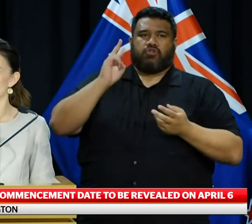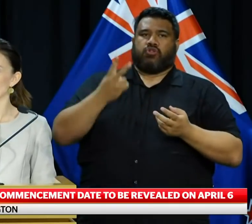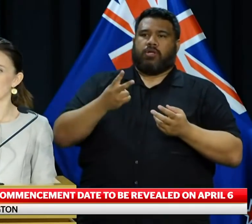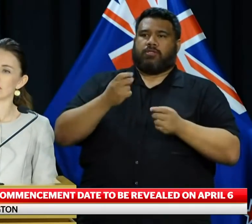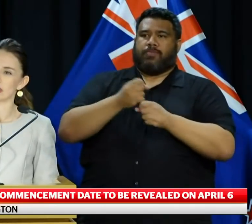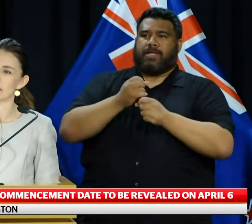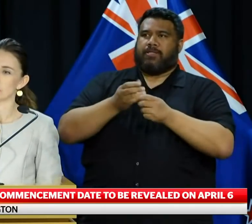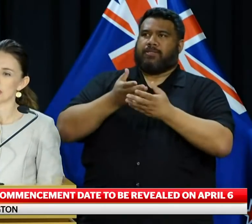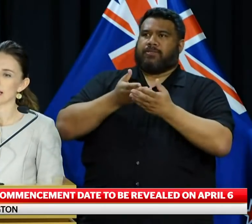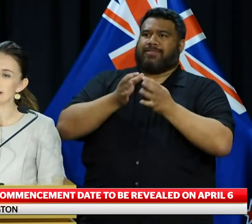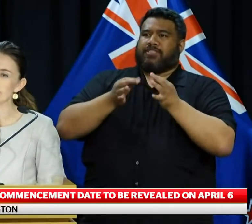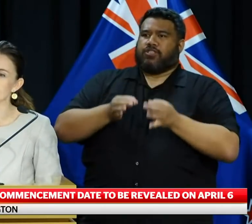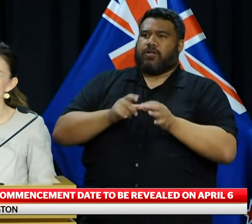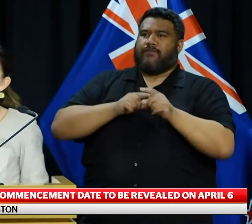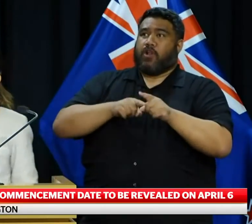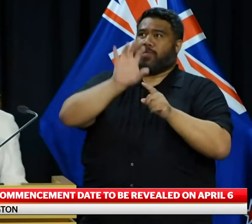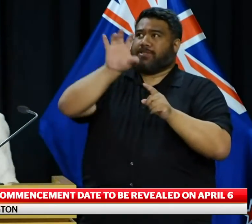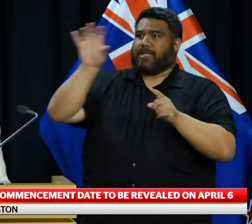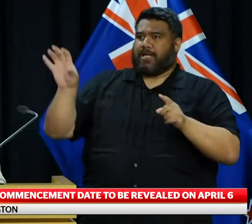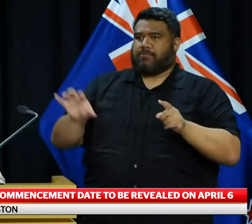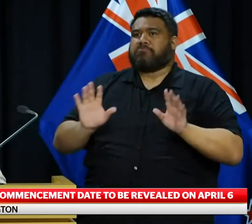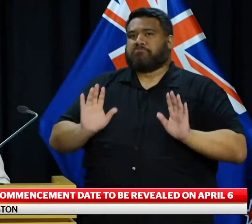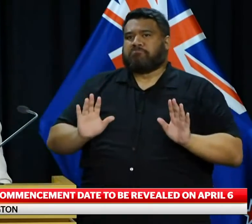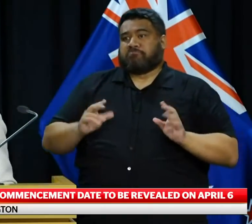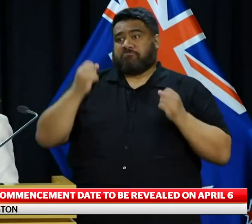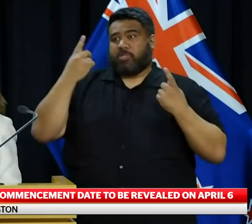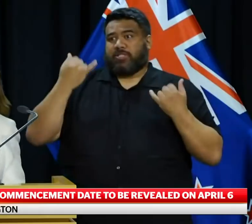travel coming in and out of individual states.